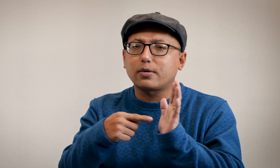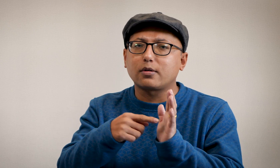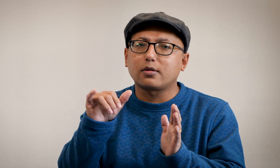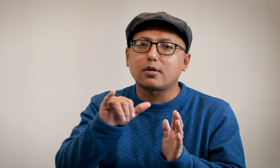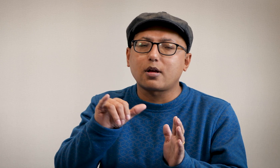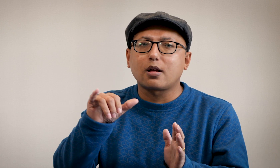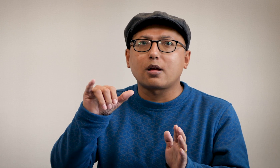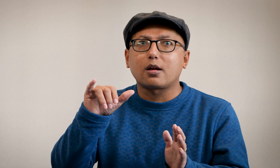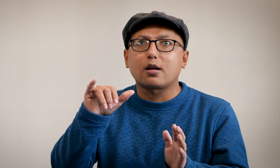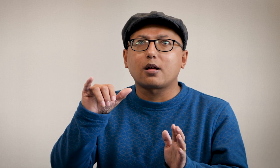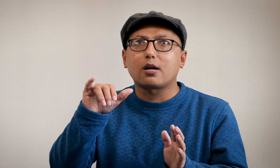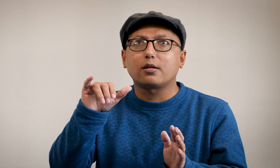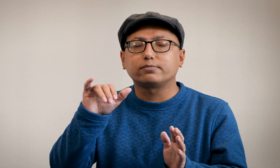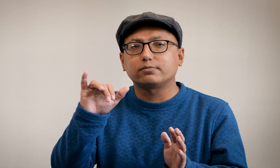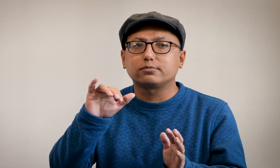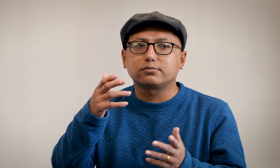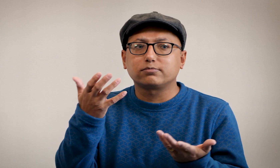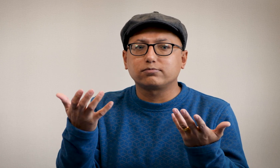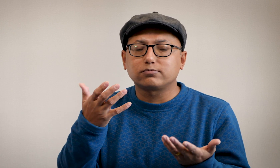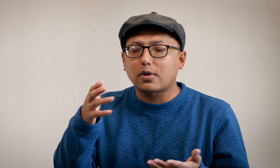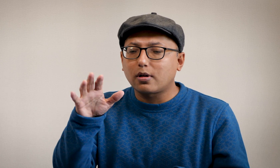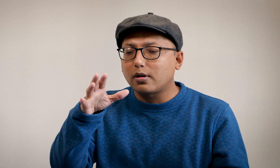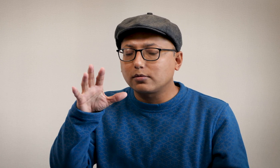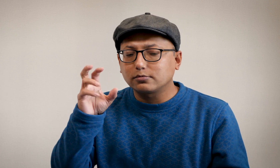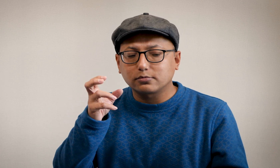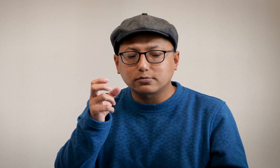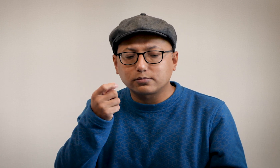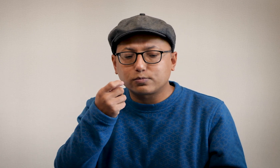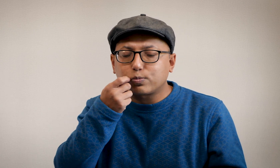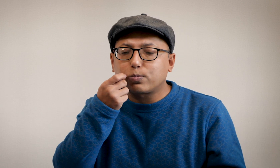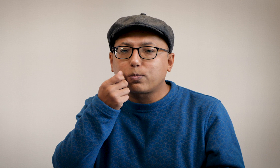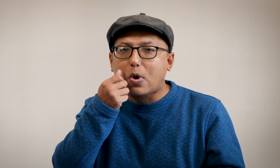For example, my research included this sign